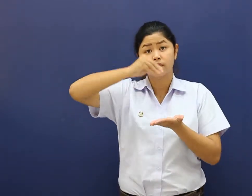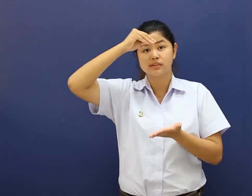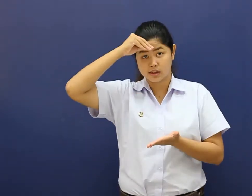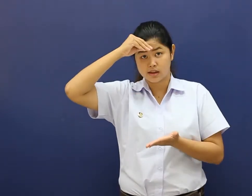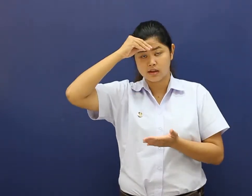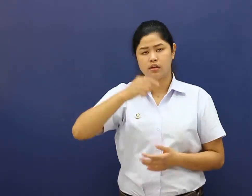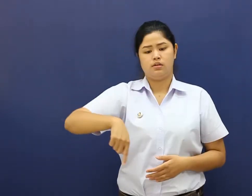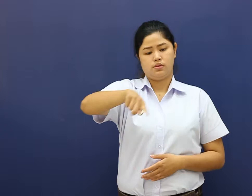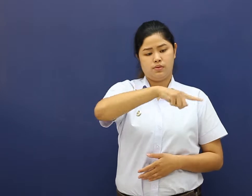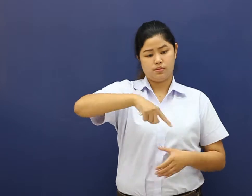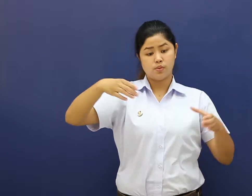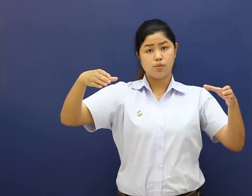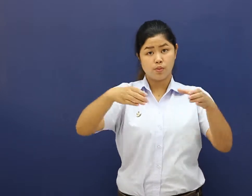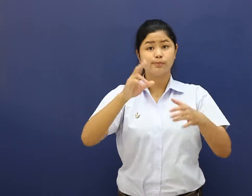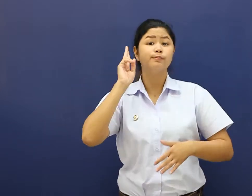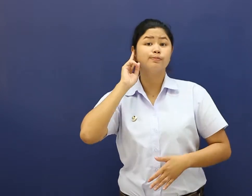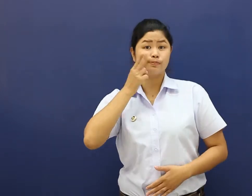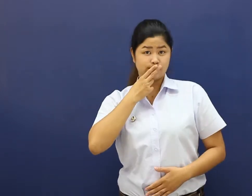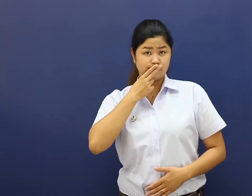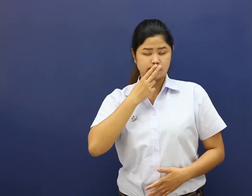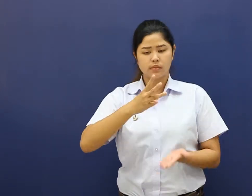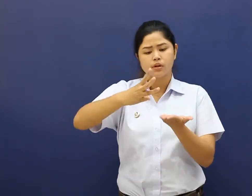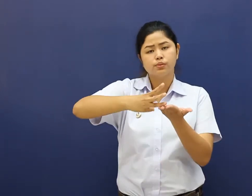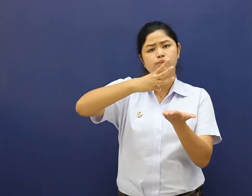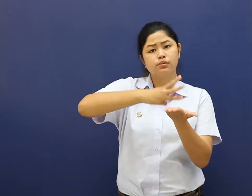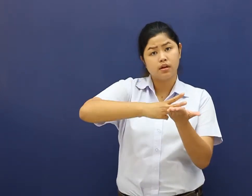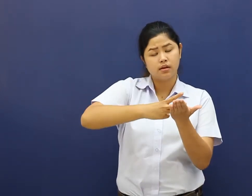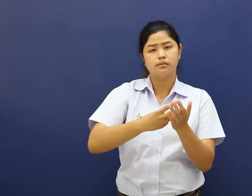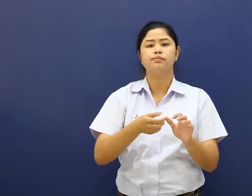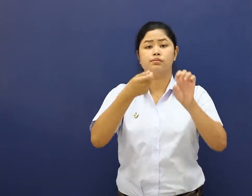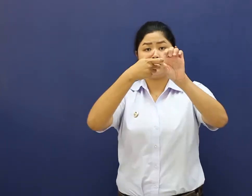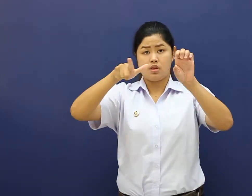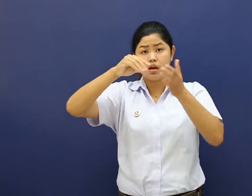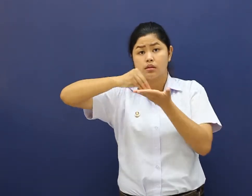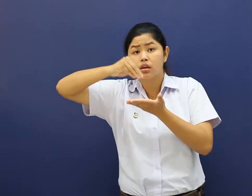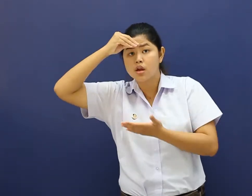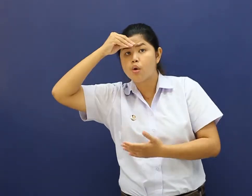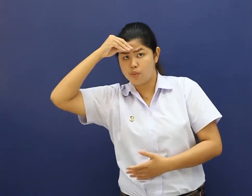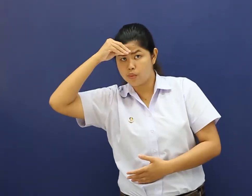2 advisors to test the lesson on the internet.